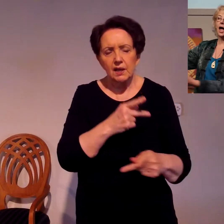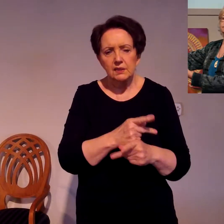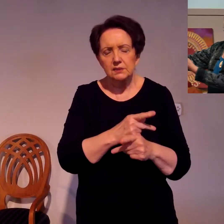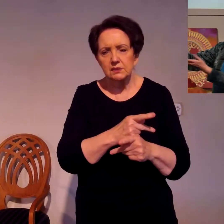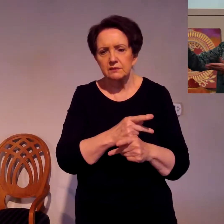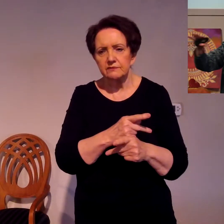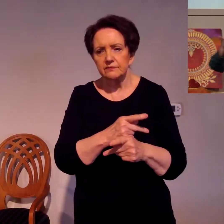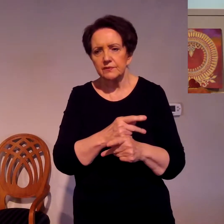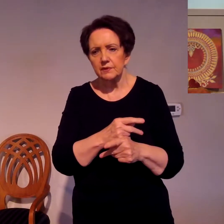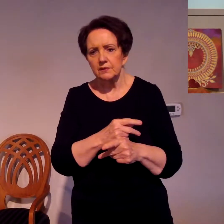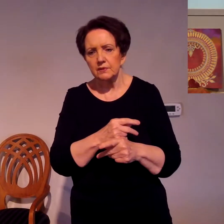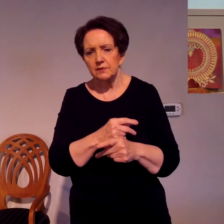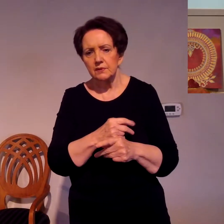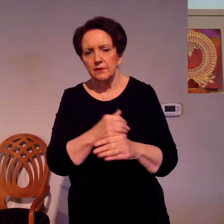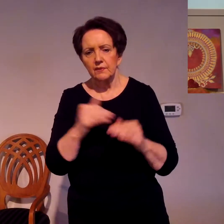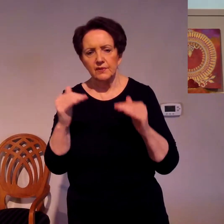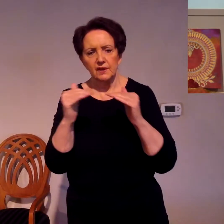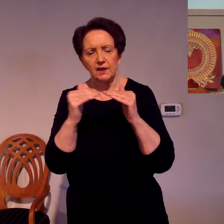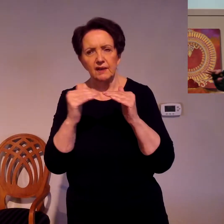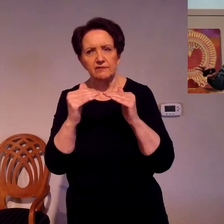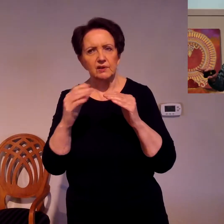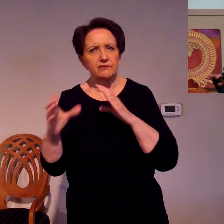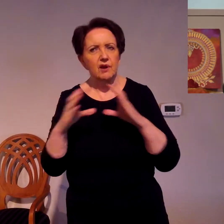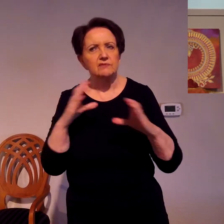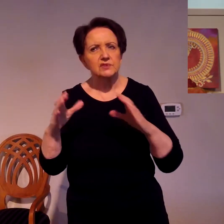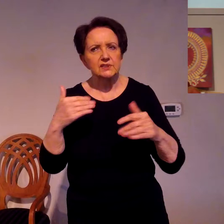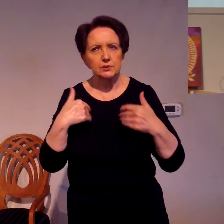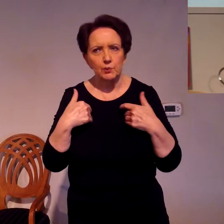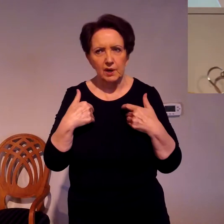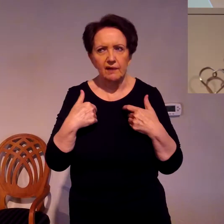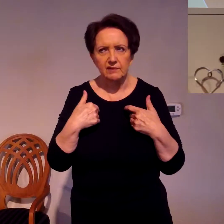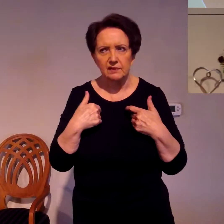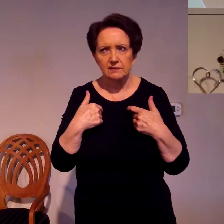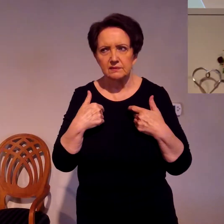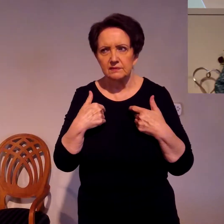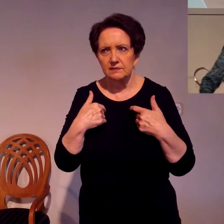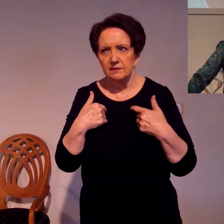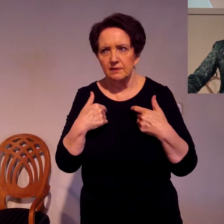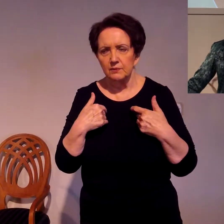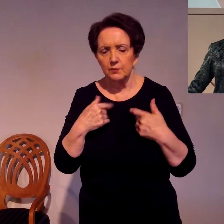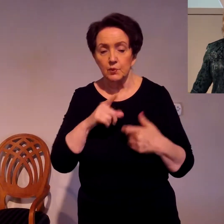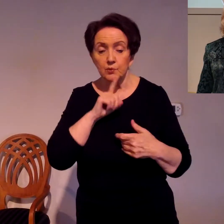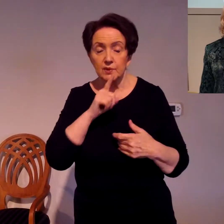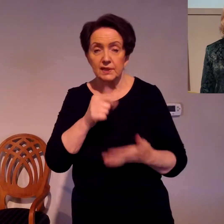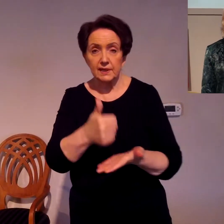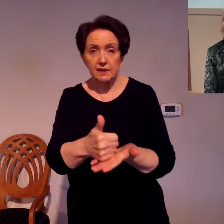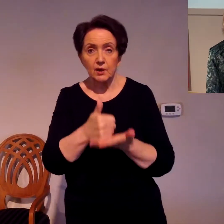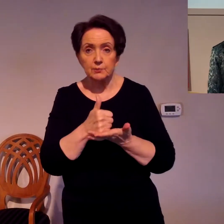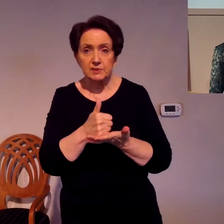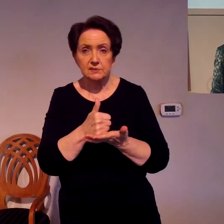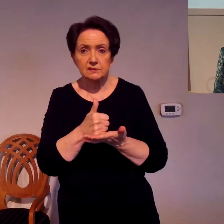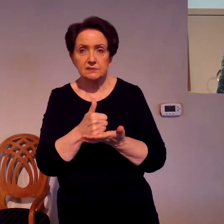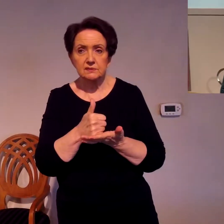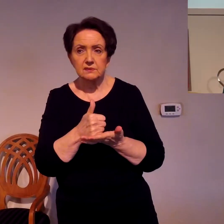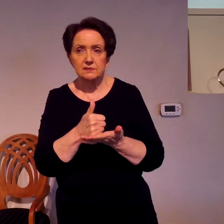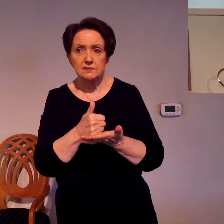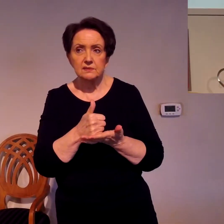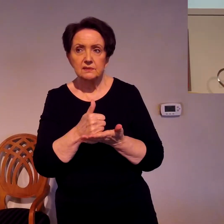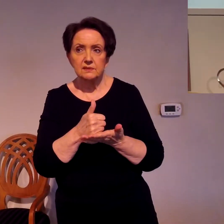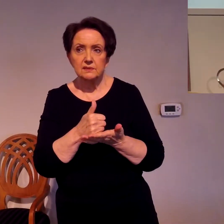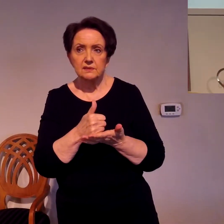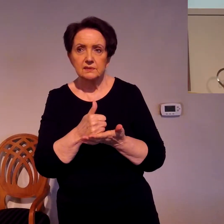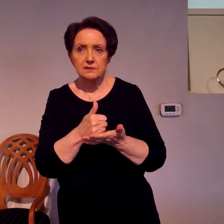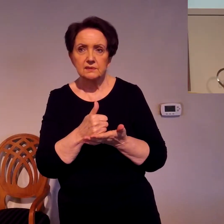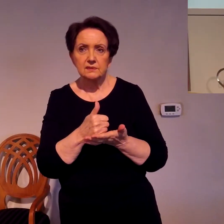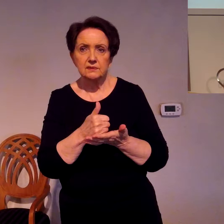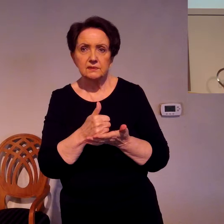the primary level of conversation we're having with them will really help us gauge how willing we are to